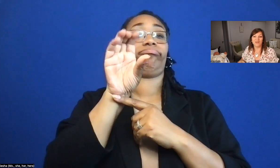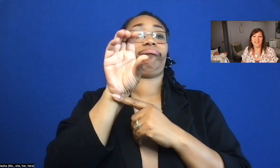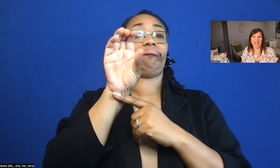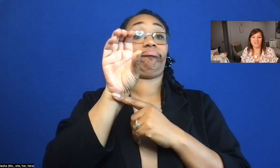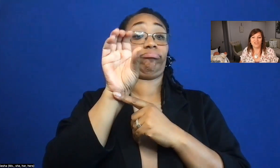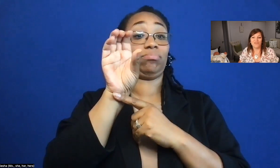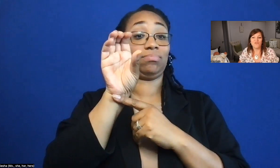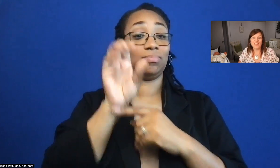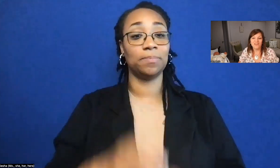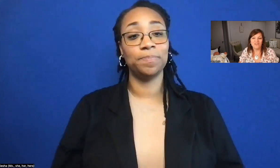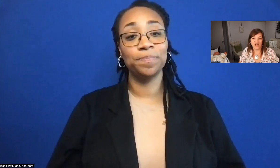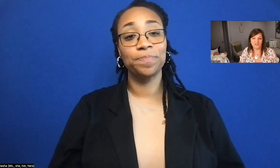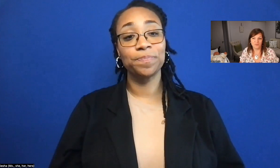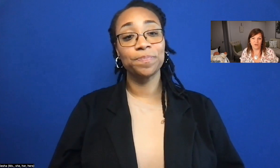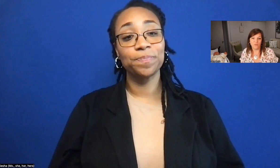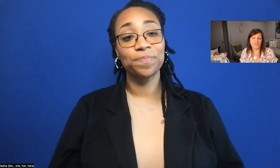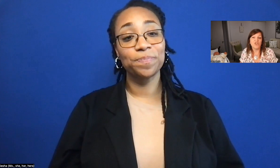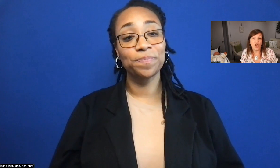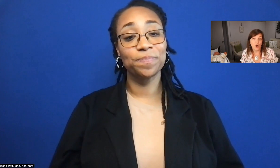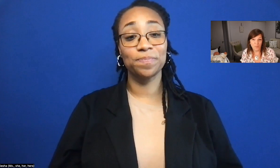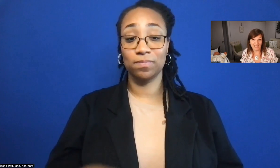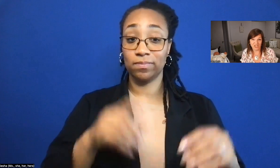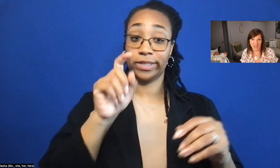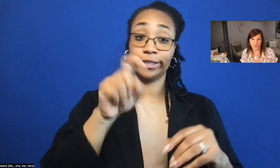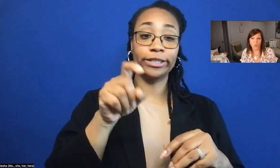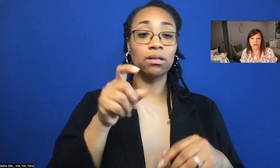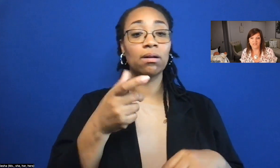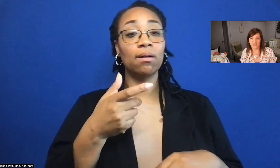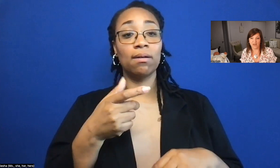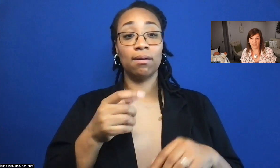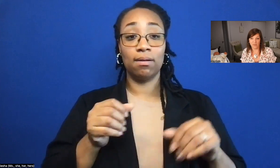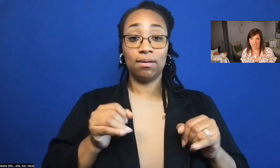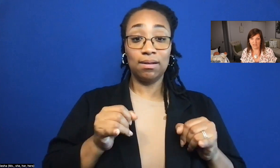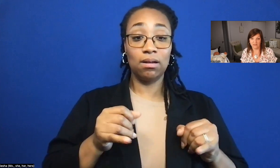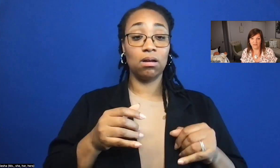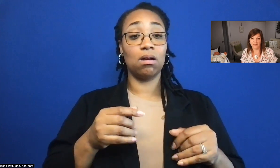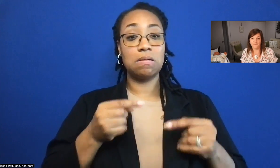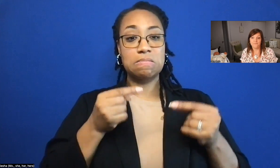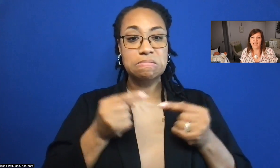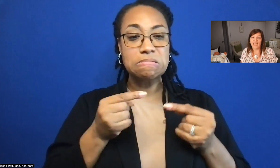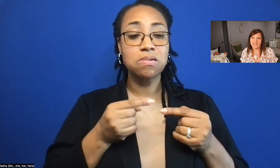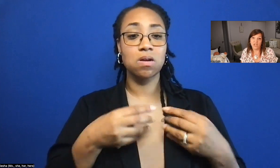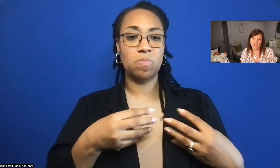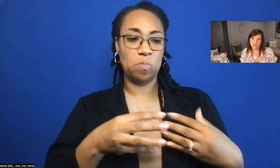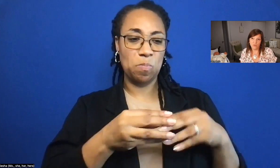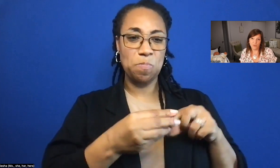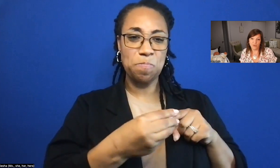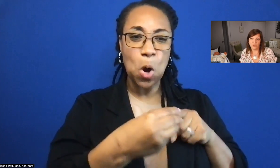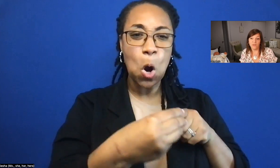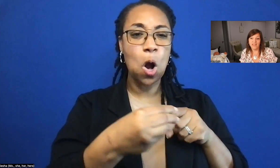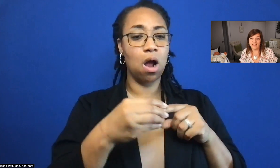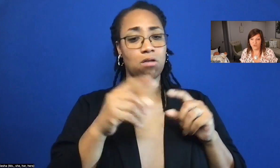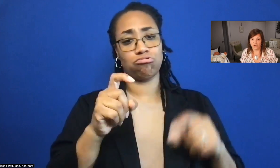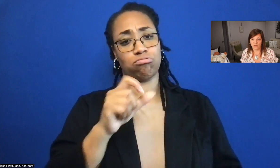Your latch should feel comfortable with no pinching or stabbing pain. A tug or